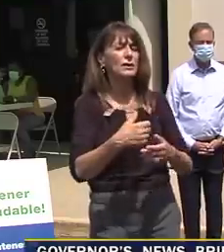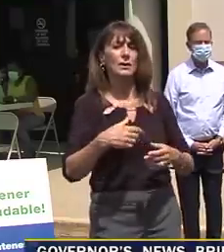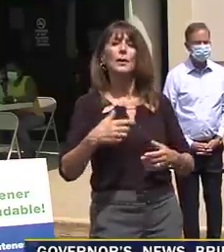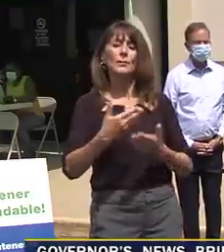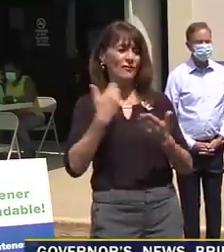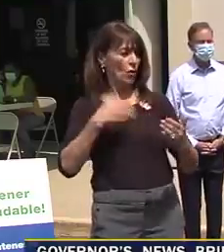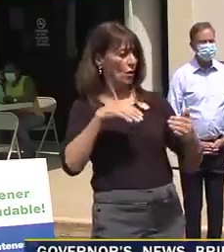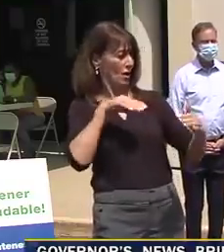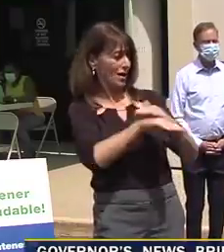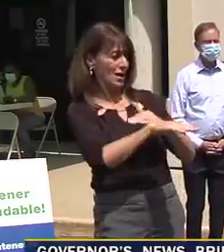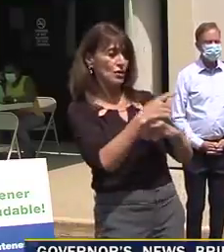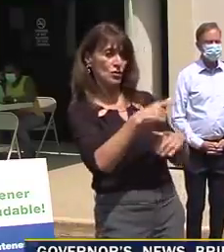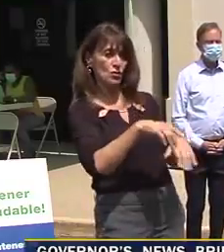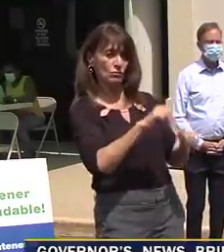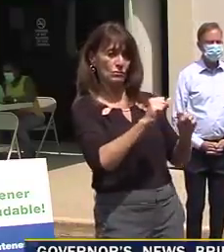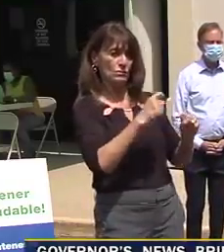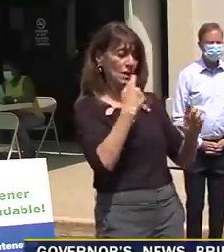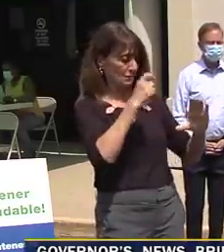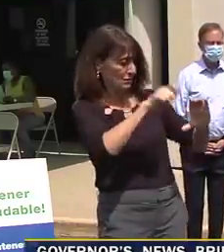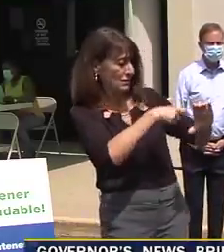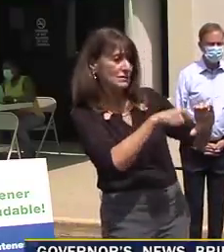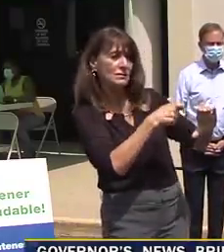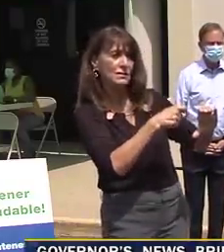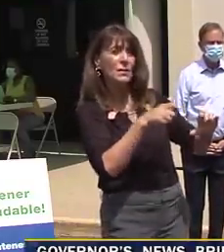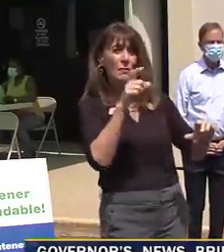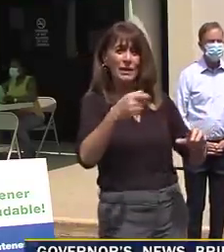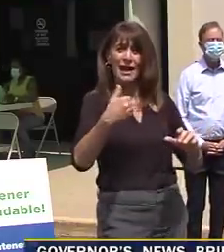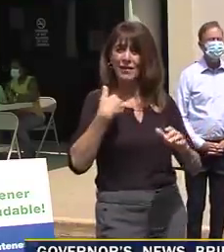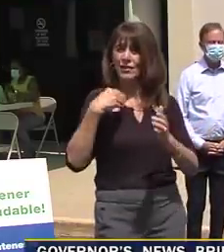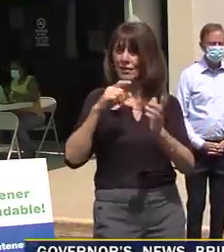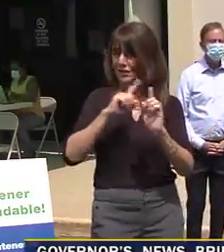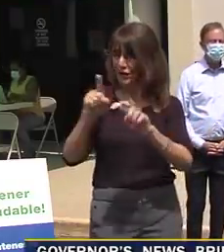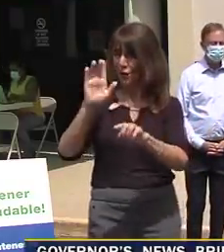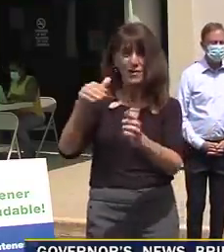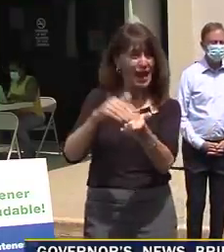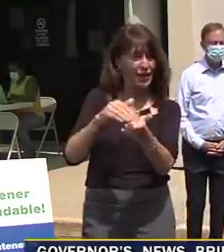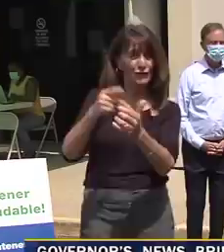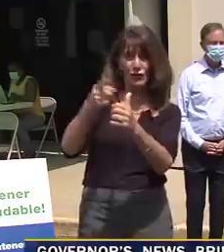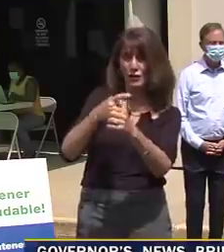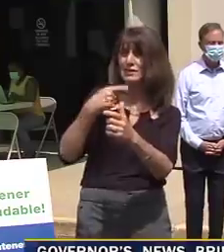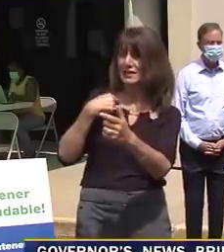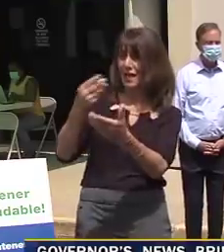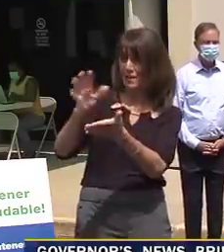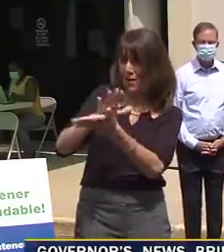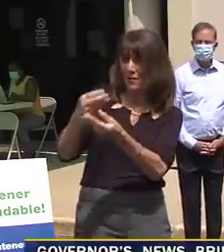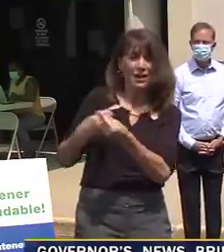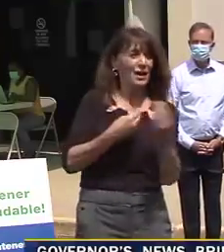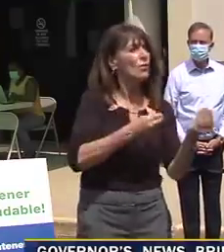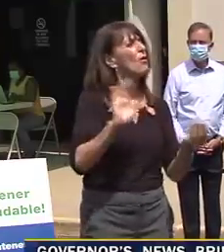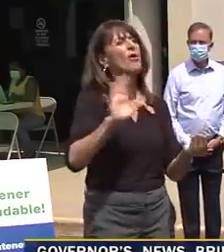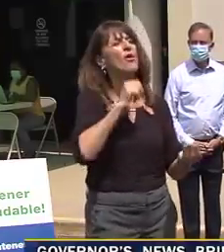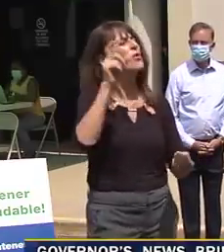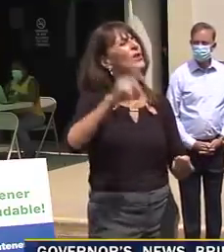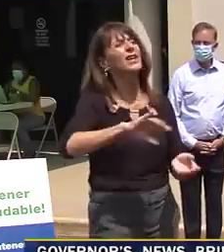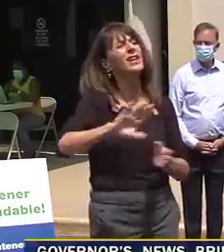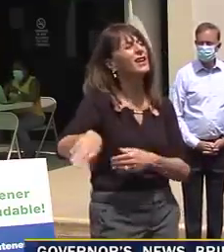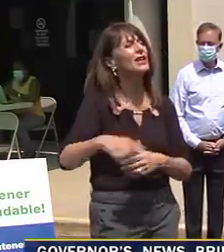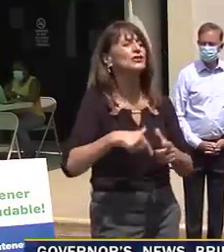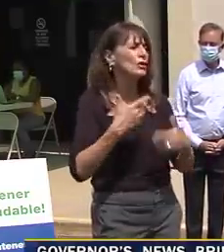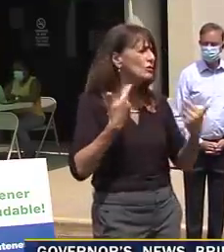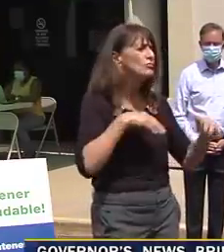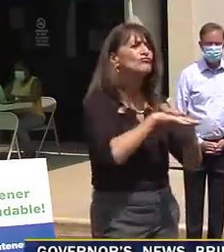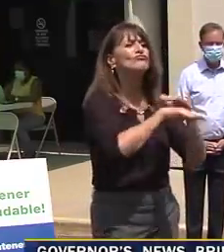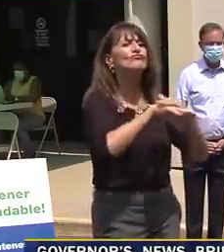doctor's note. You don't need a doctor's order. Just come right in. There's so many convenient testing